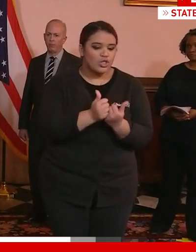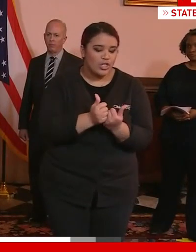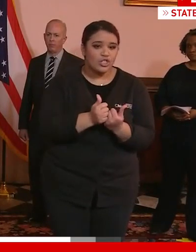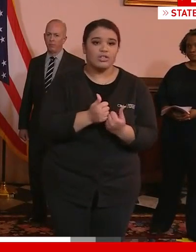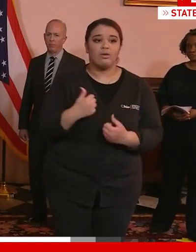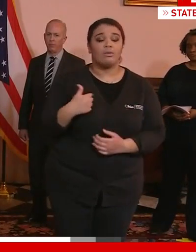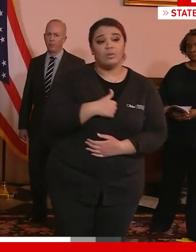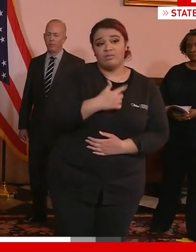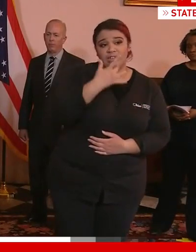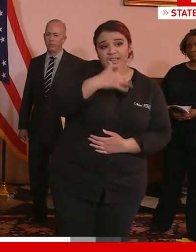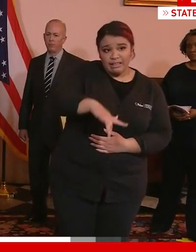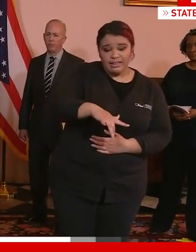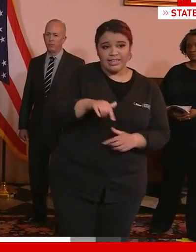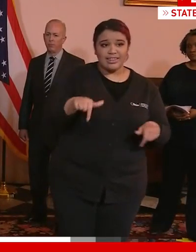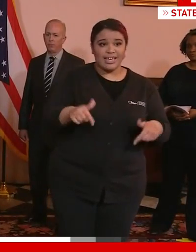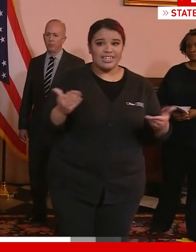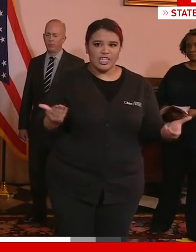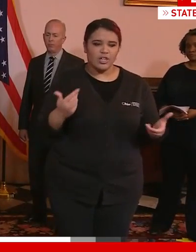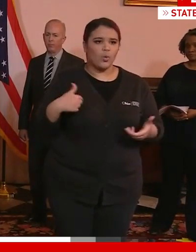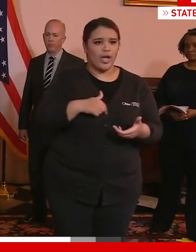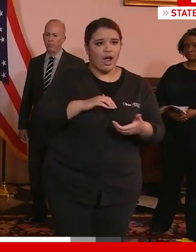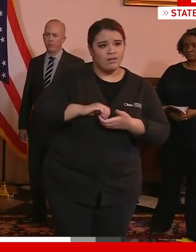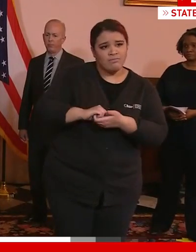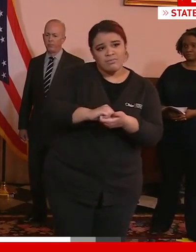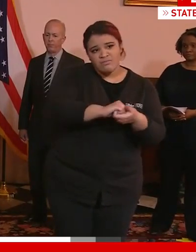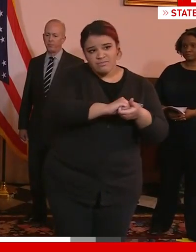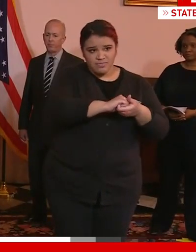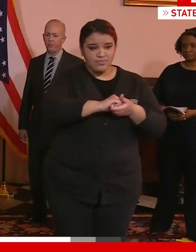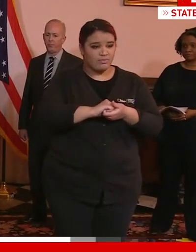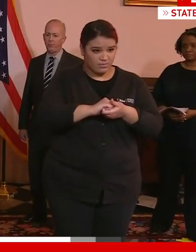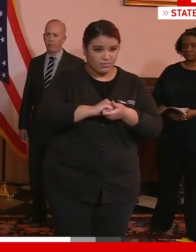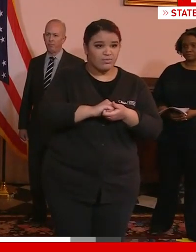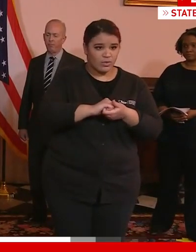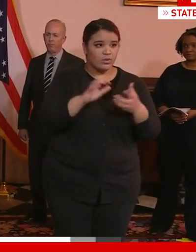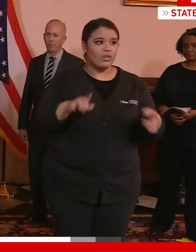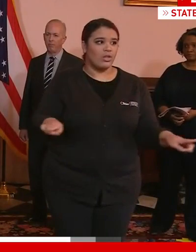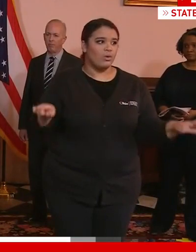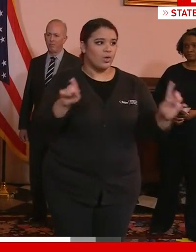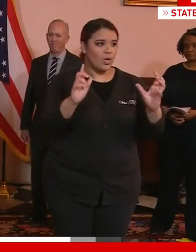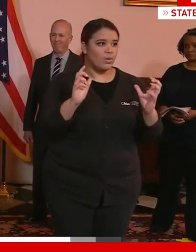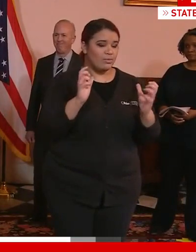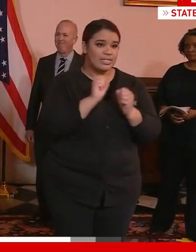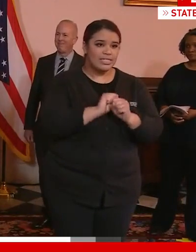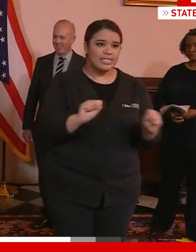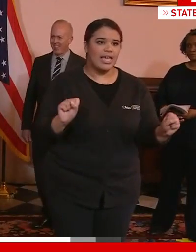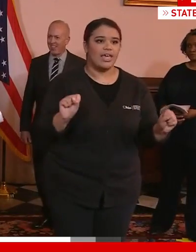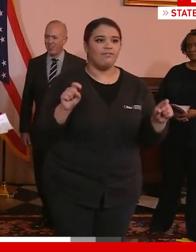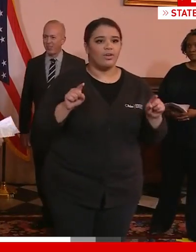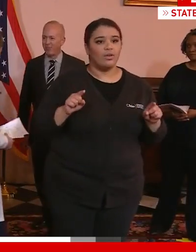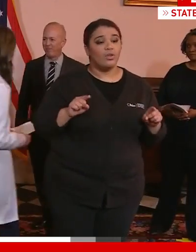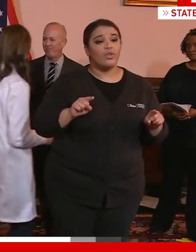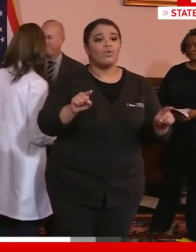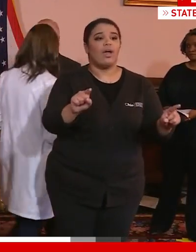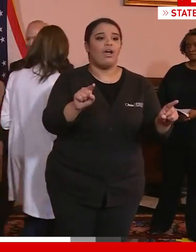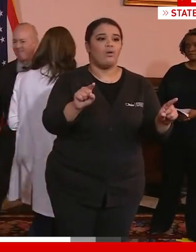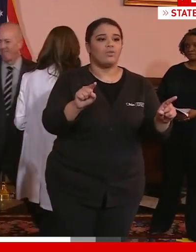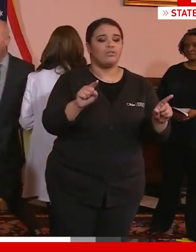doing this work together in unprecedented ways to help keep you safe through this surge. Mike.